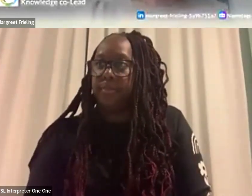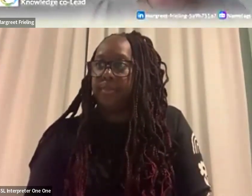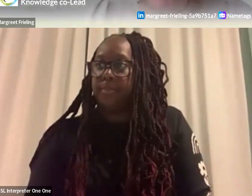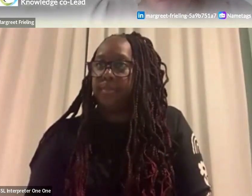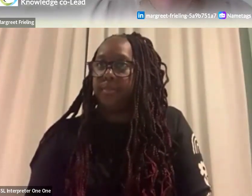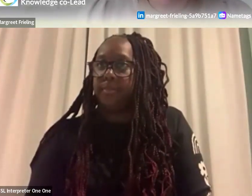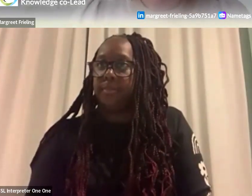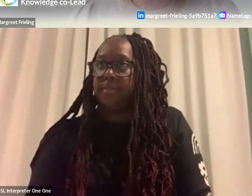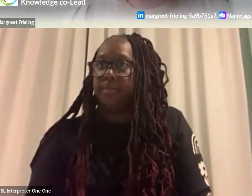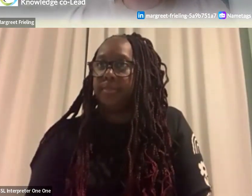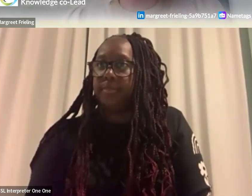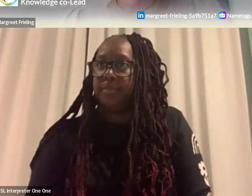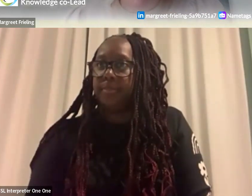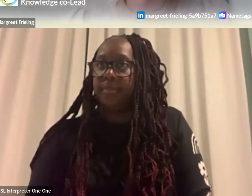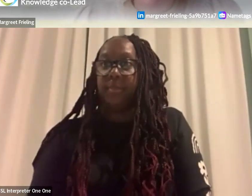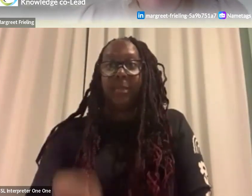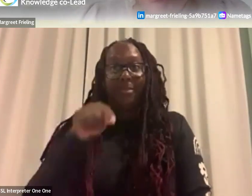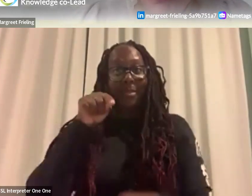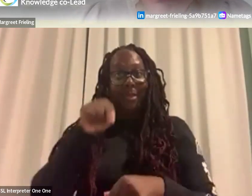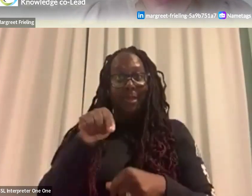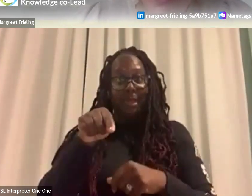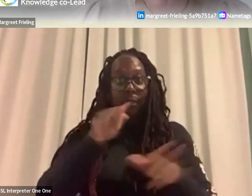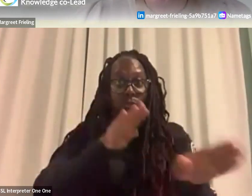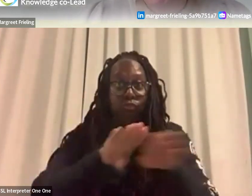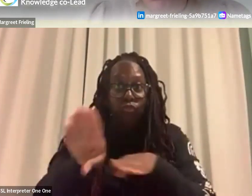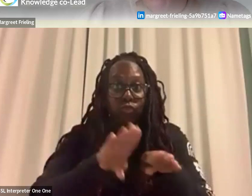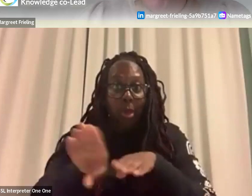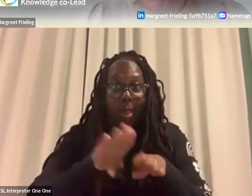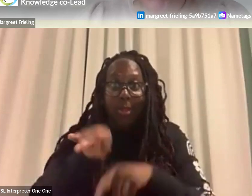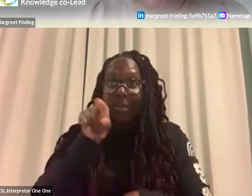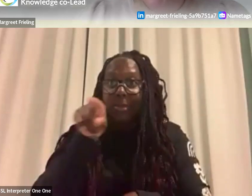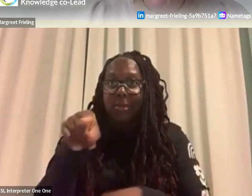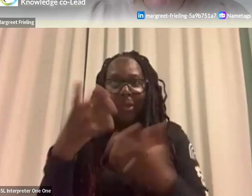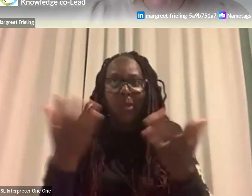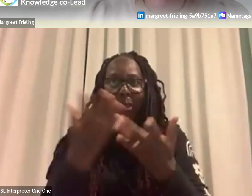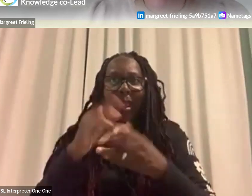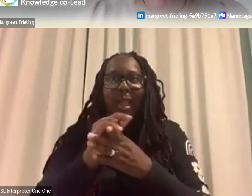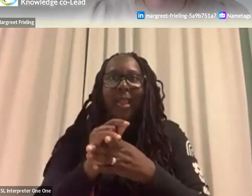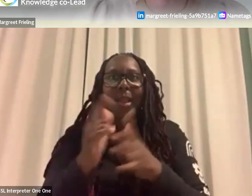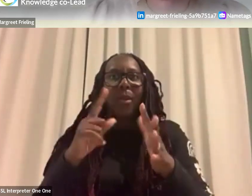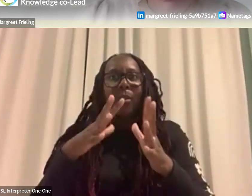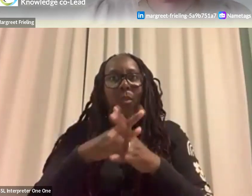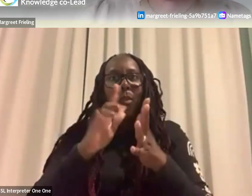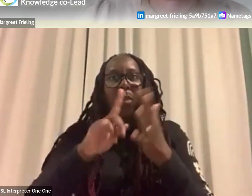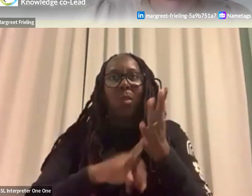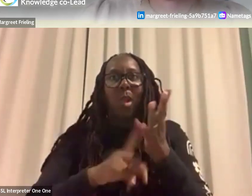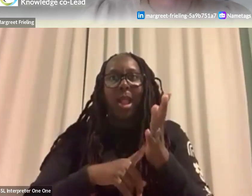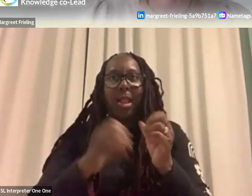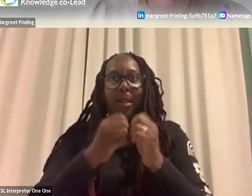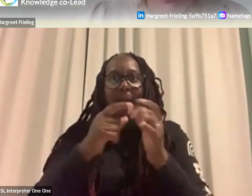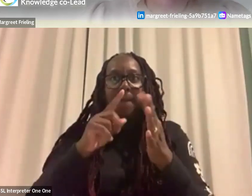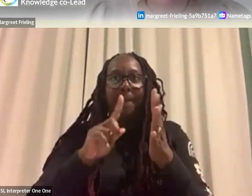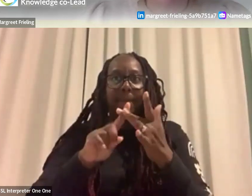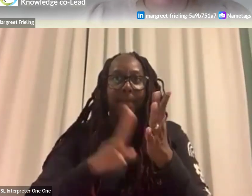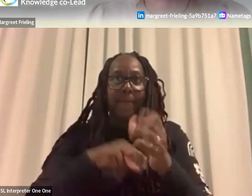There we go. The course that we've developed, as I mentioned, you can find it at wellbeingeconomycourse.org. It's been